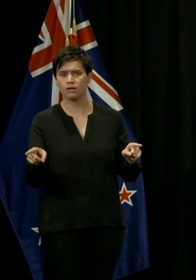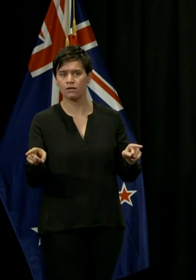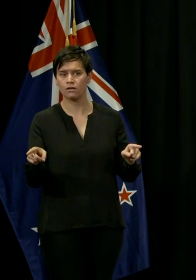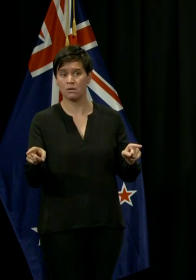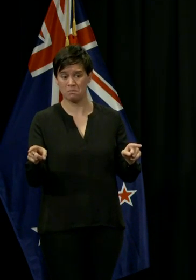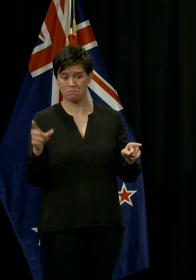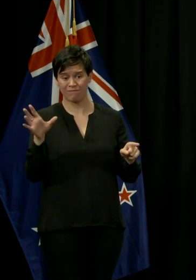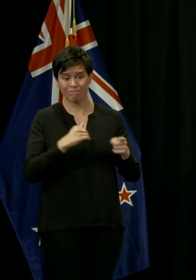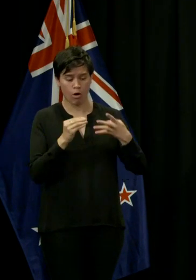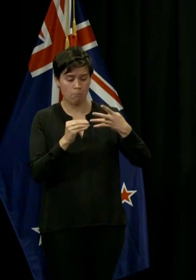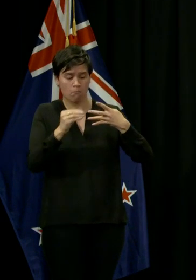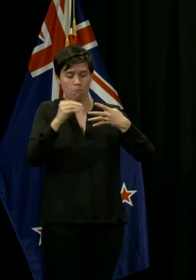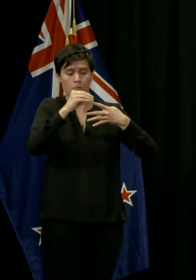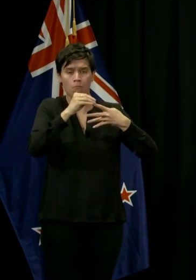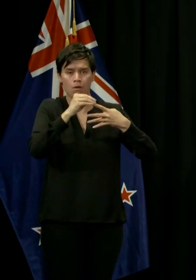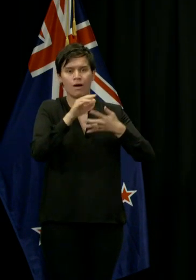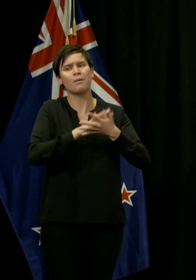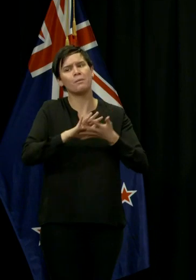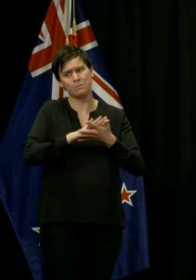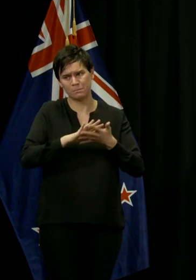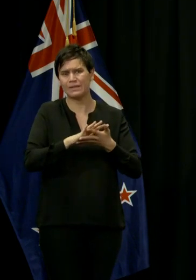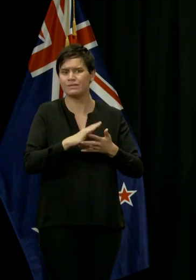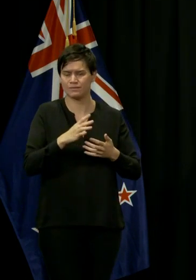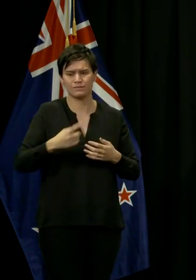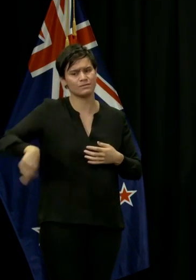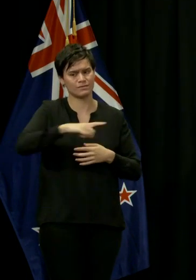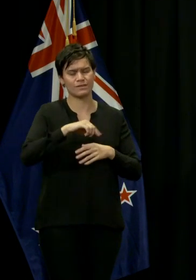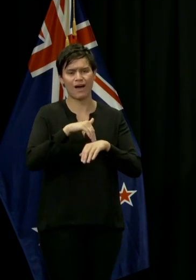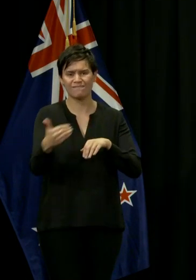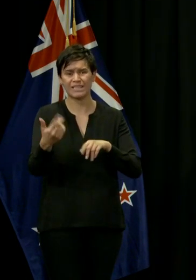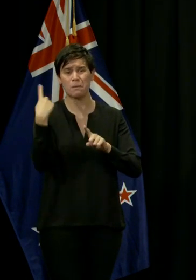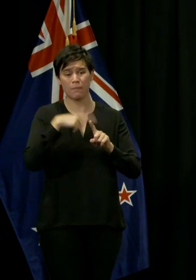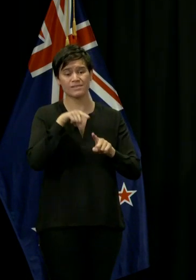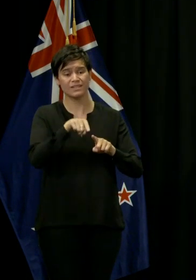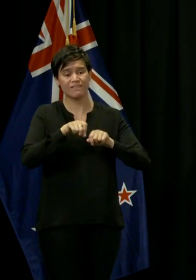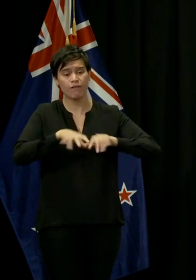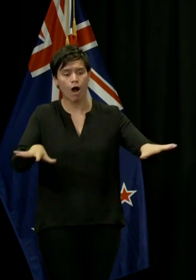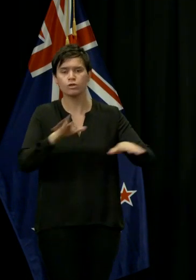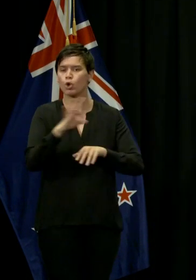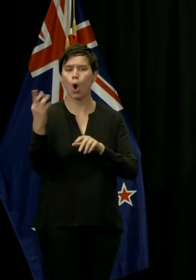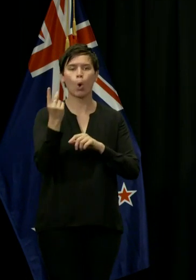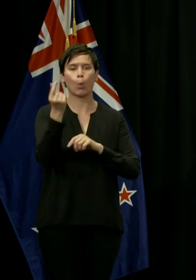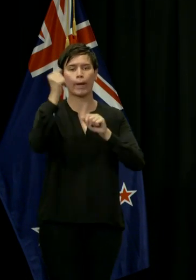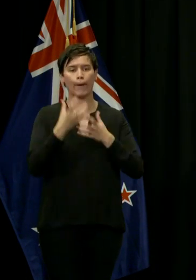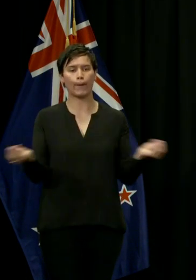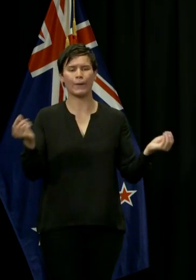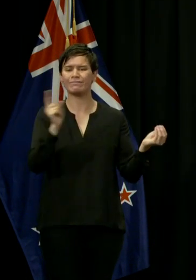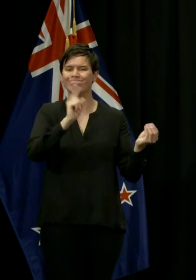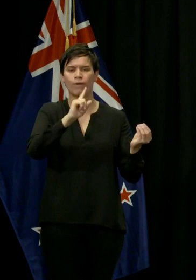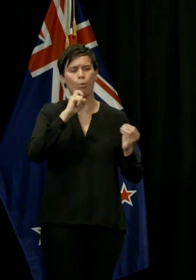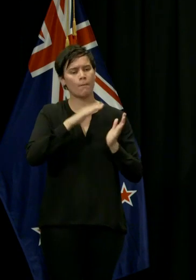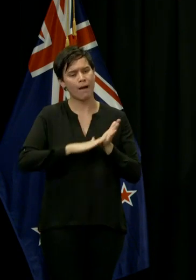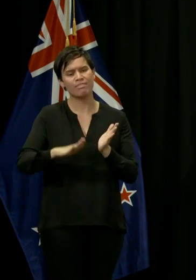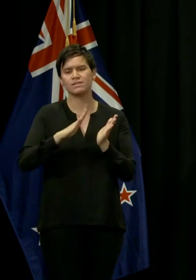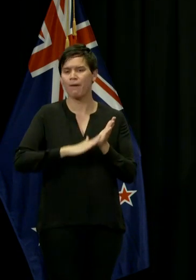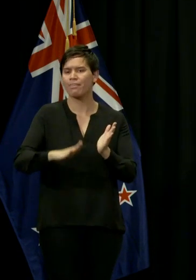significant impact on business, but more than that, the many months that we have to come of managing this virus. And so we want to maximise the number of people